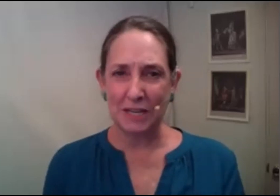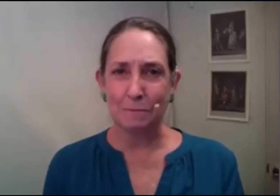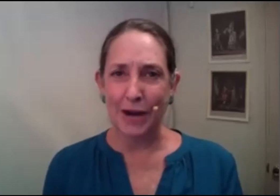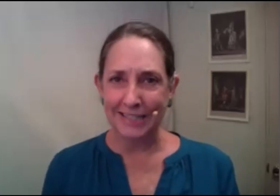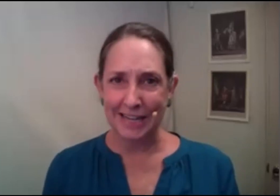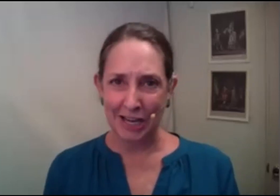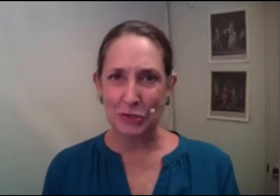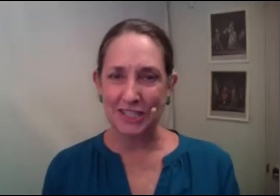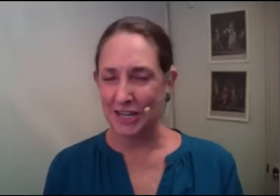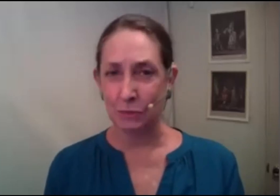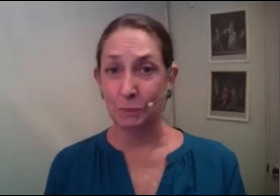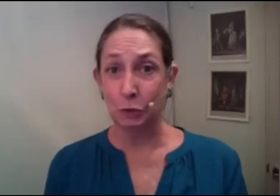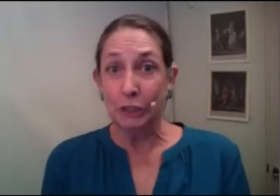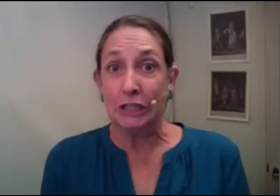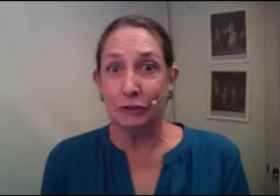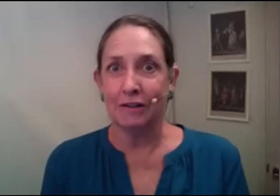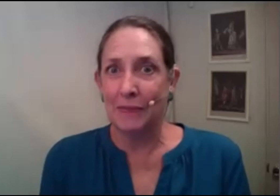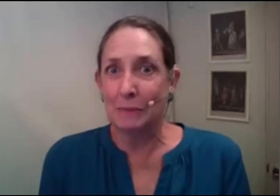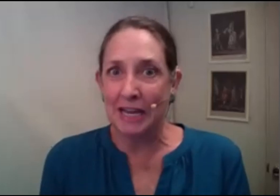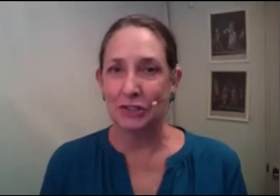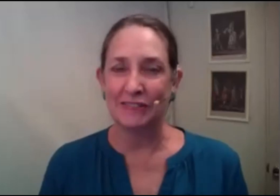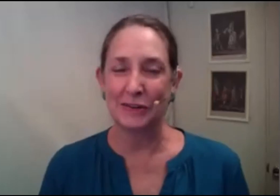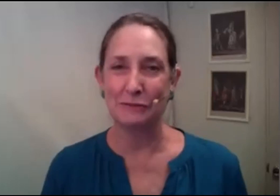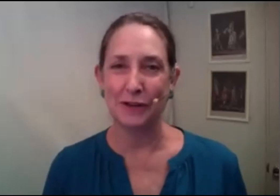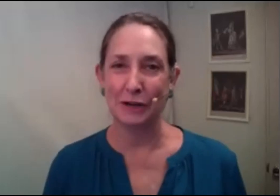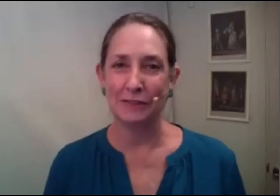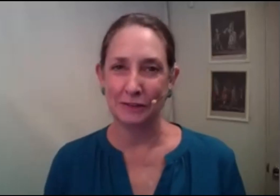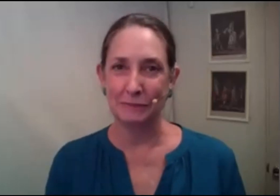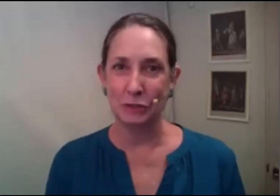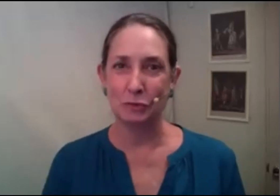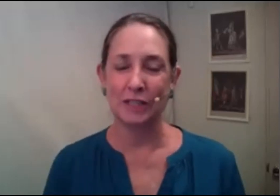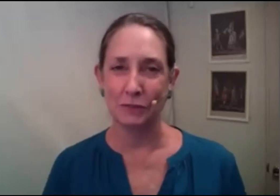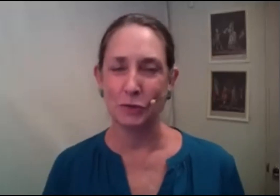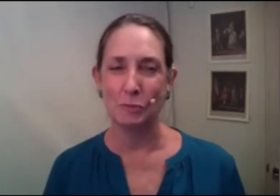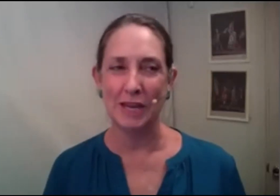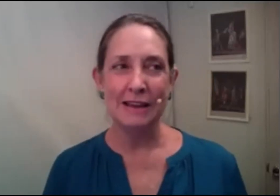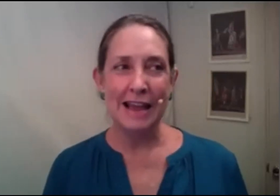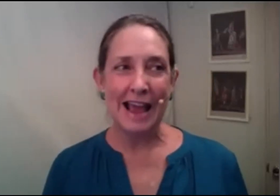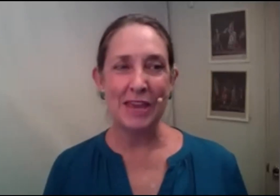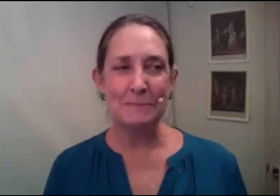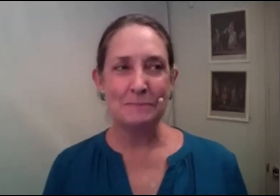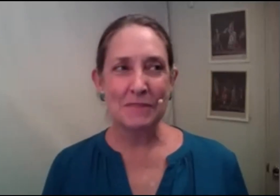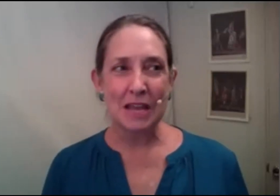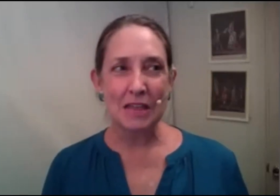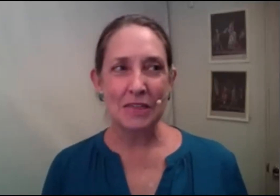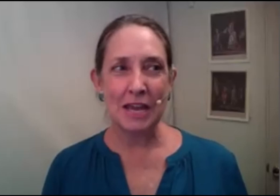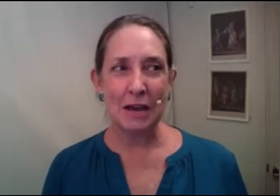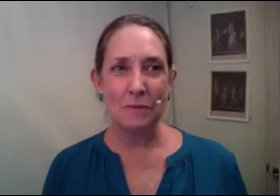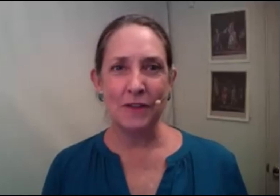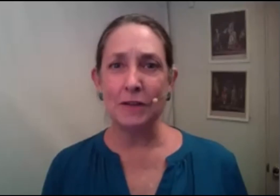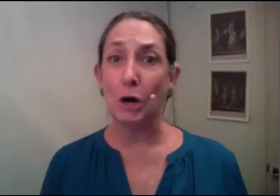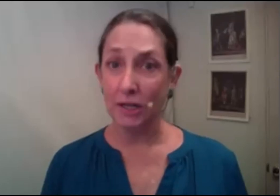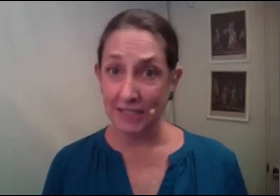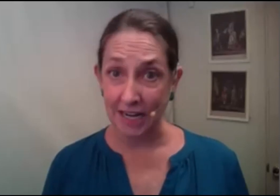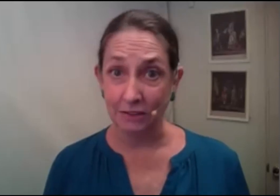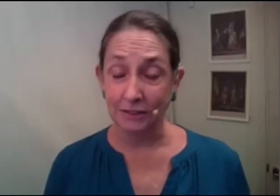gorgeous big brass candlestick that would look really good on the mantle in their new fire in their new living room, and then they